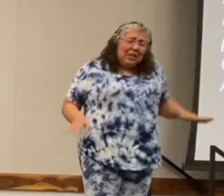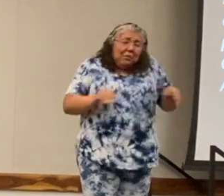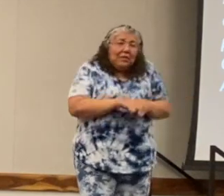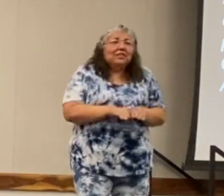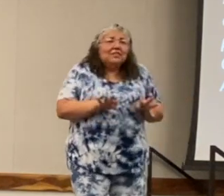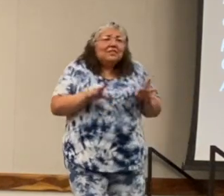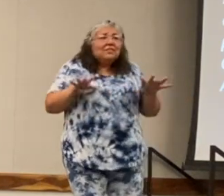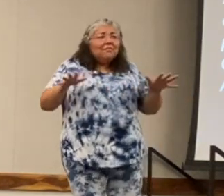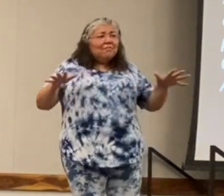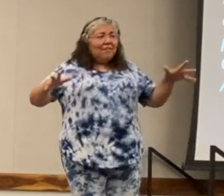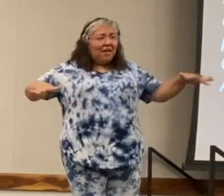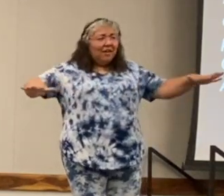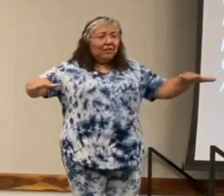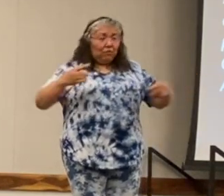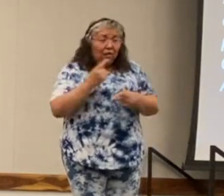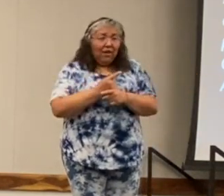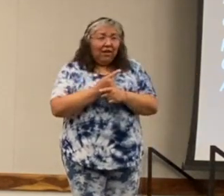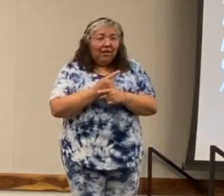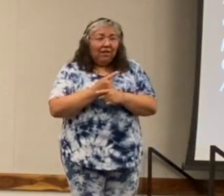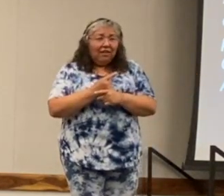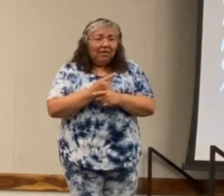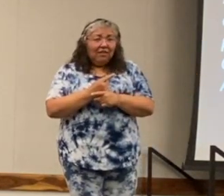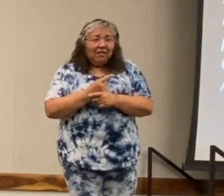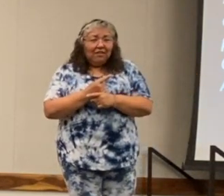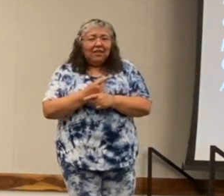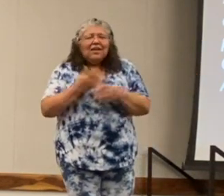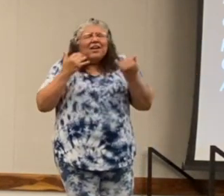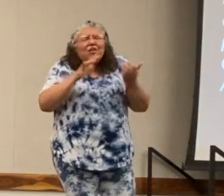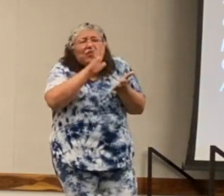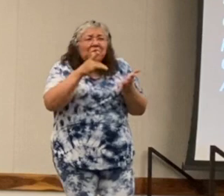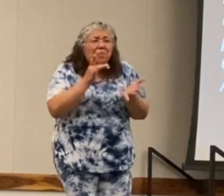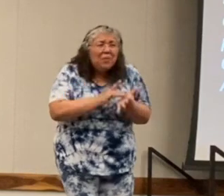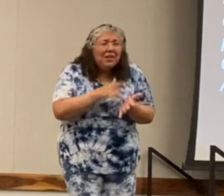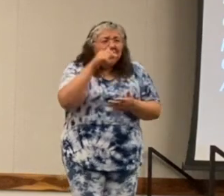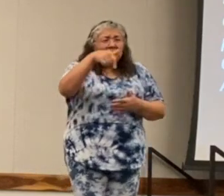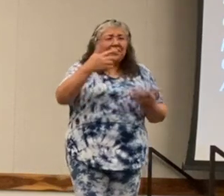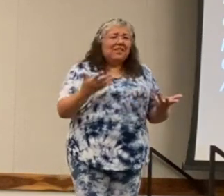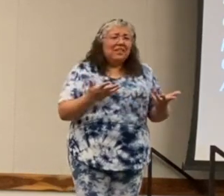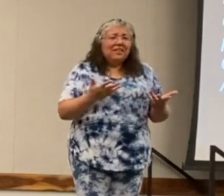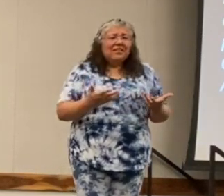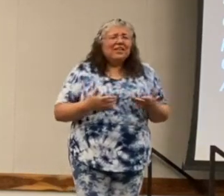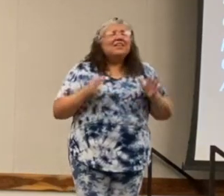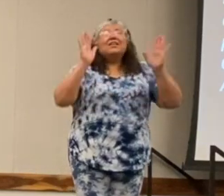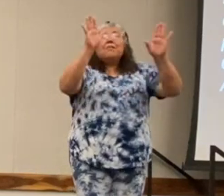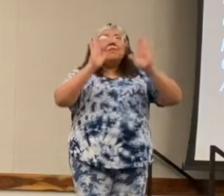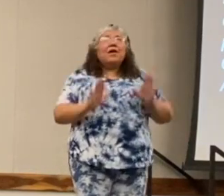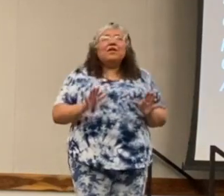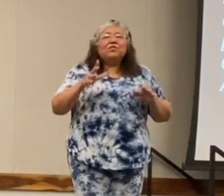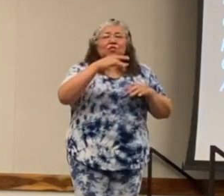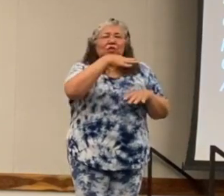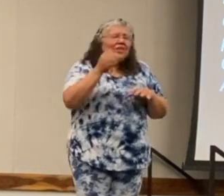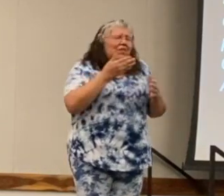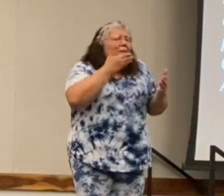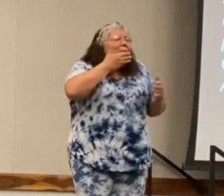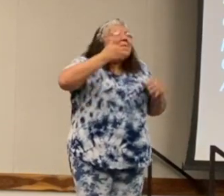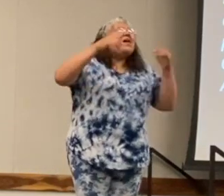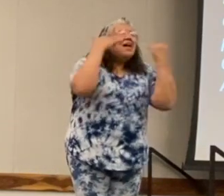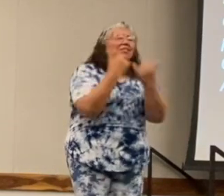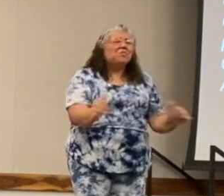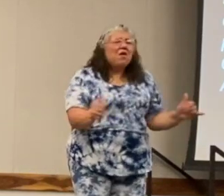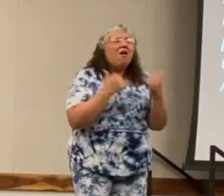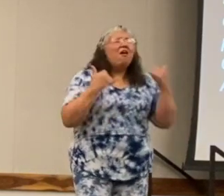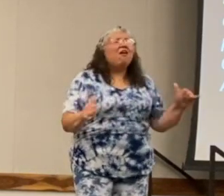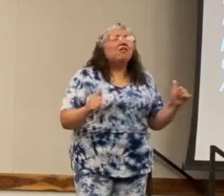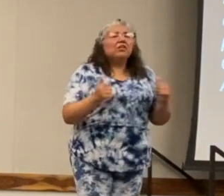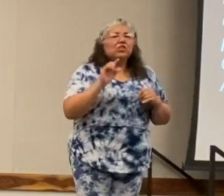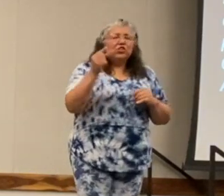expanding. Right? I mean, you're in the middle of it. Right? It's amazing. It's like you're leaving the best party ever just to